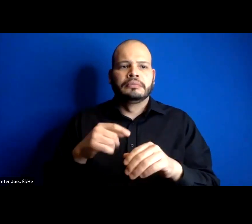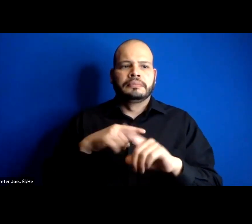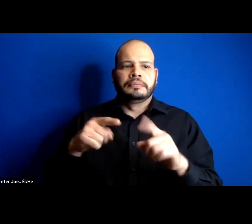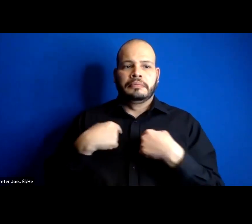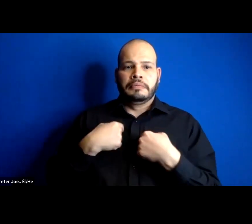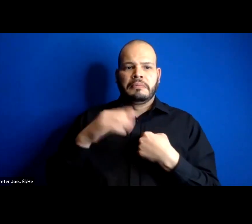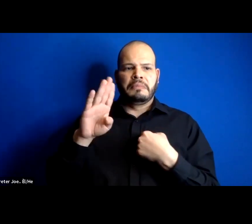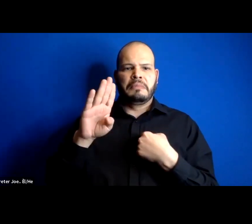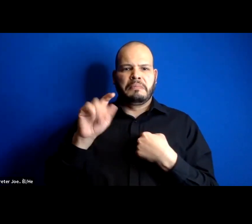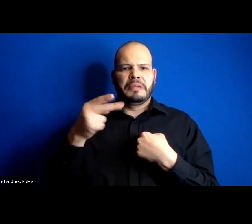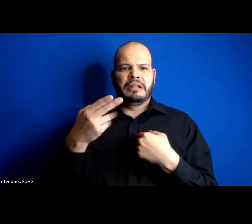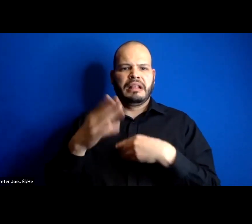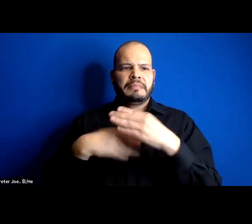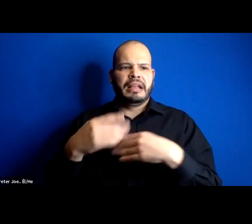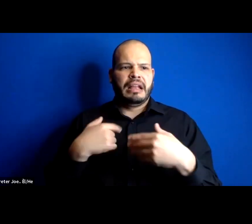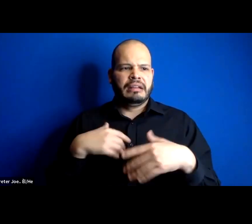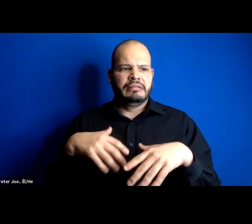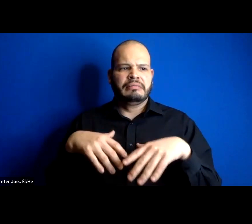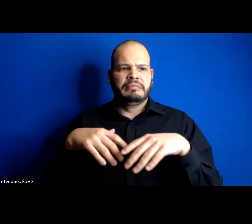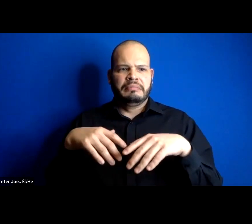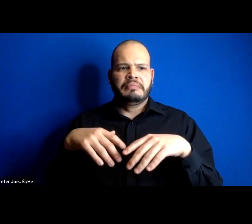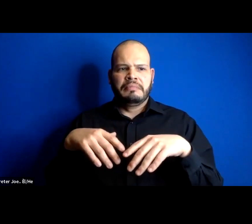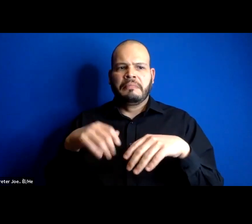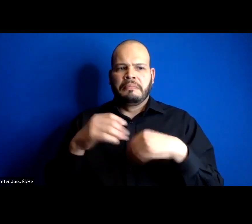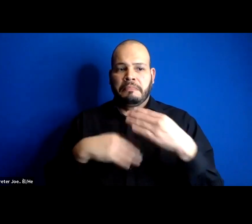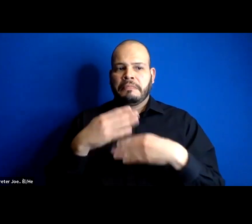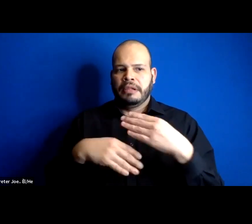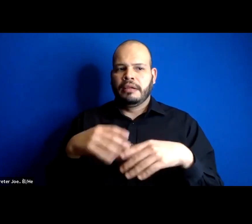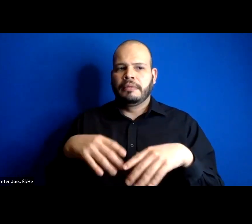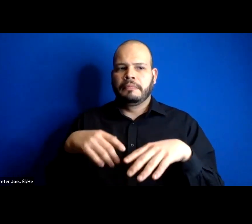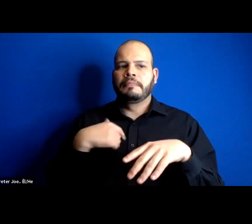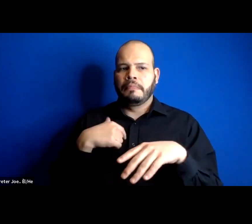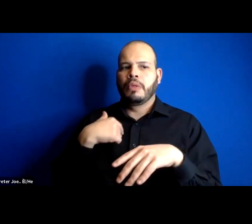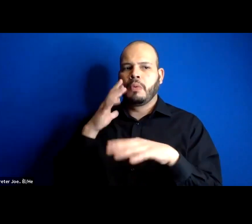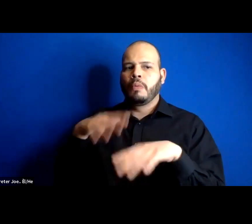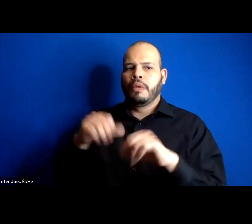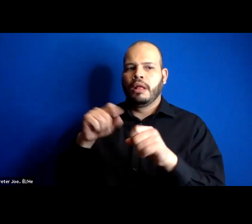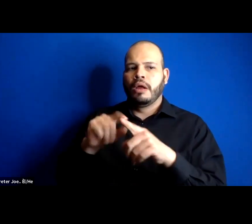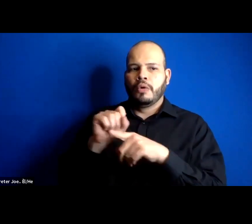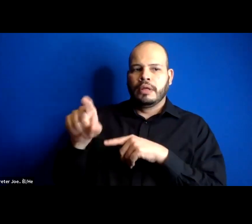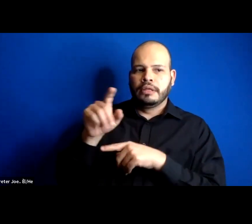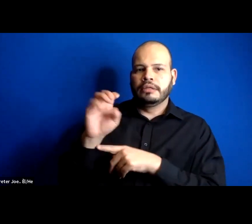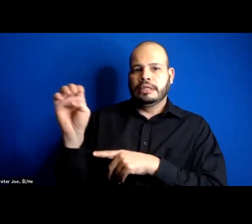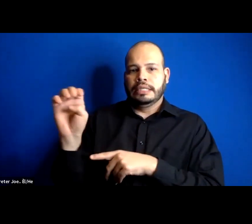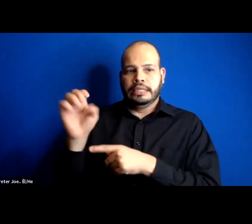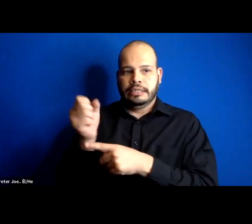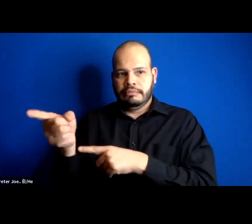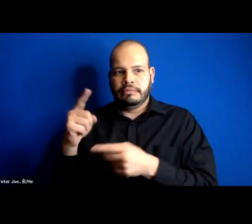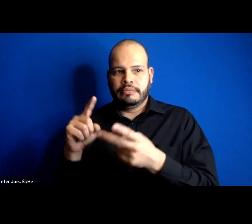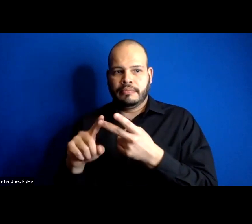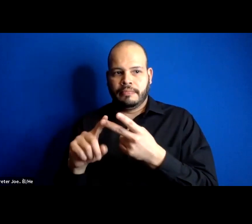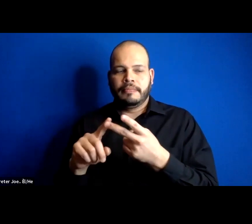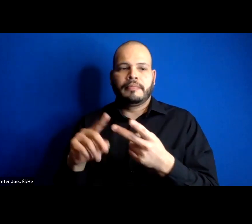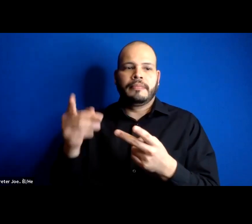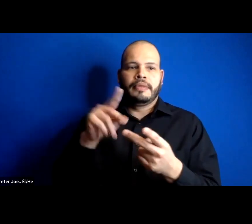of a doodle poll that I did send to Ernest and Kimmy. It does not look like there were responses. I don't know if